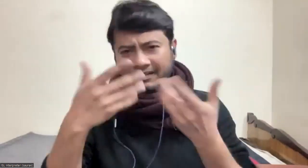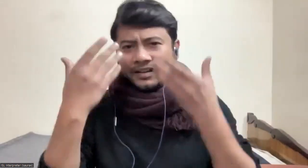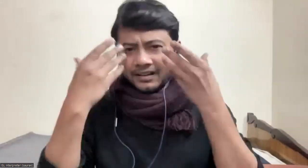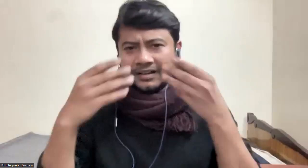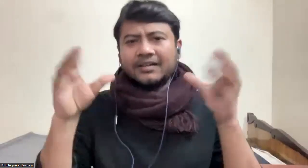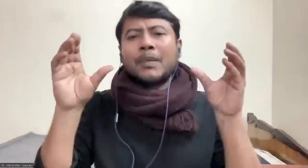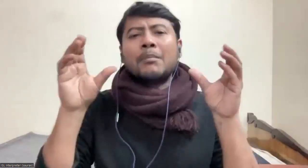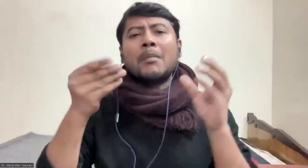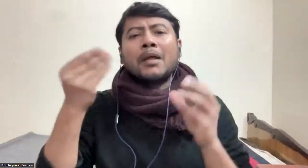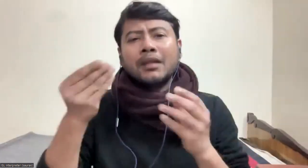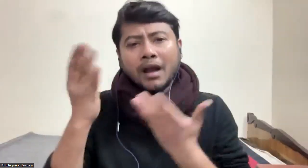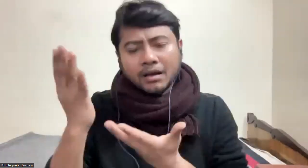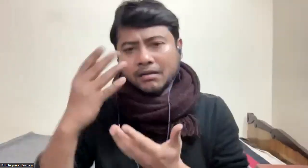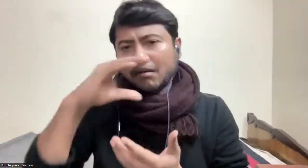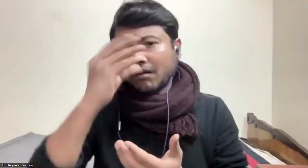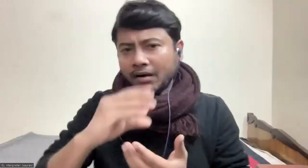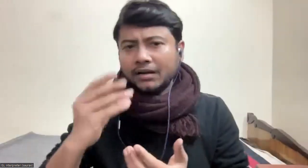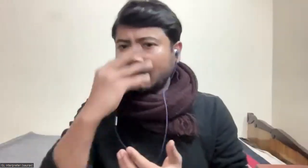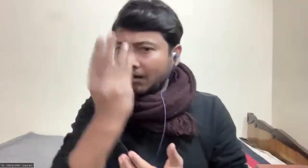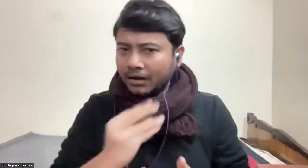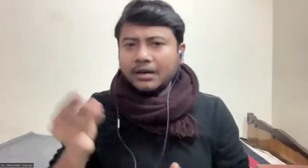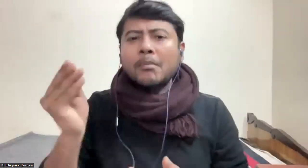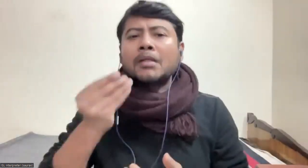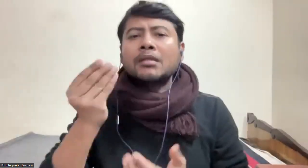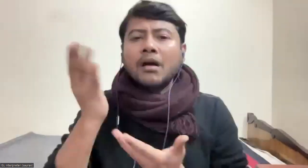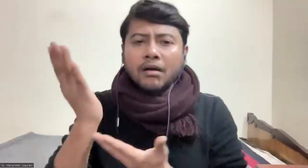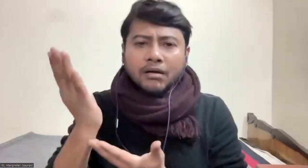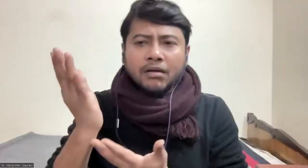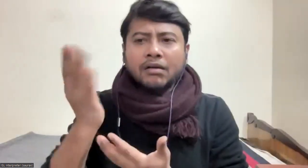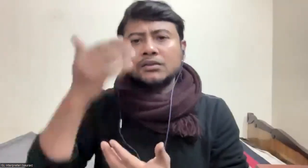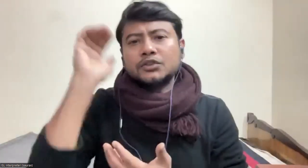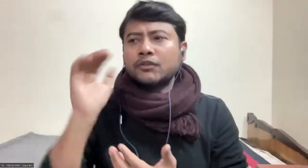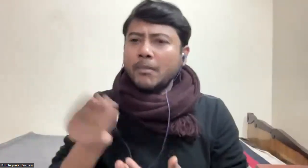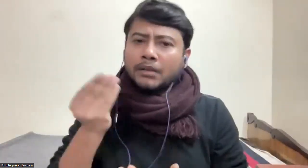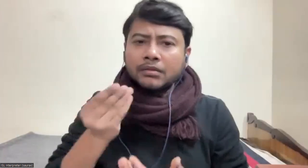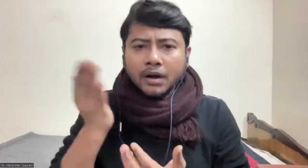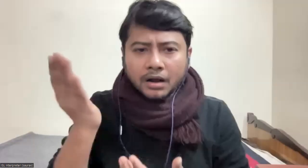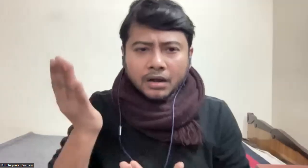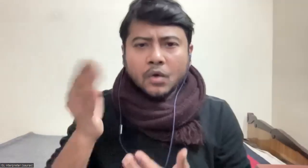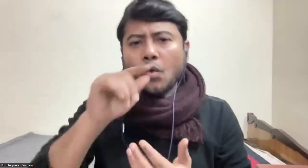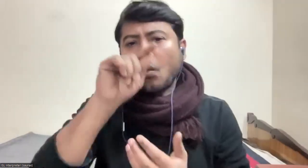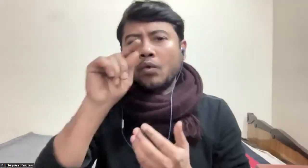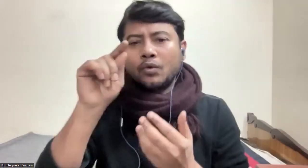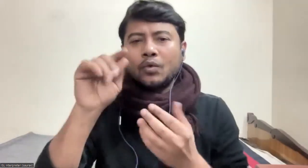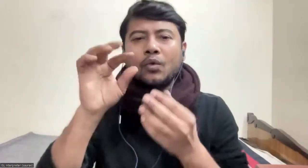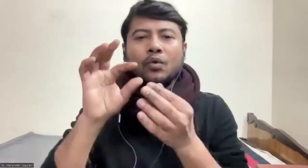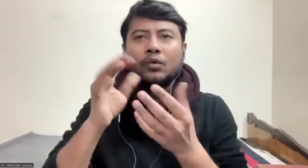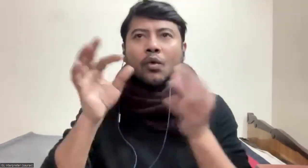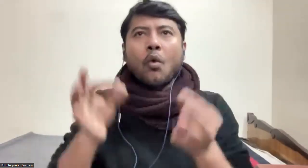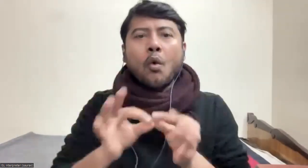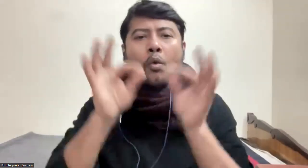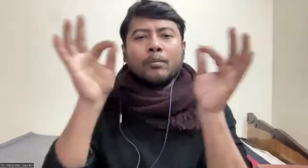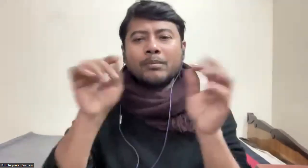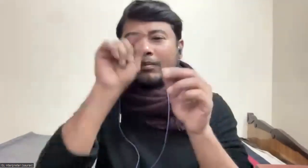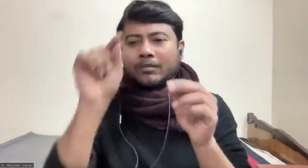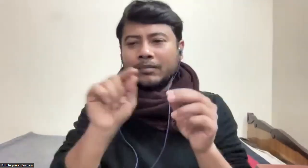are there. It is just some other mantra. What is the big thing about it? It is just,